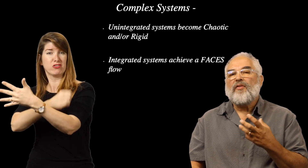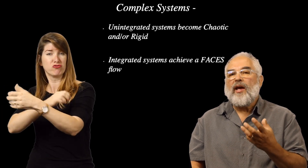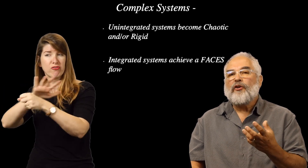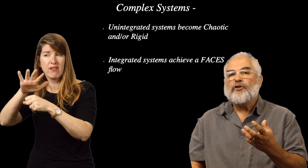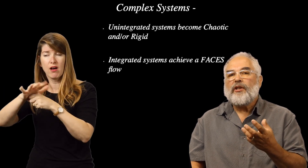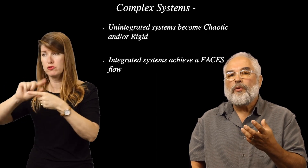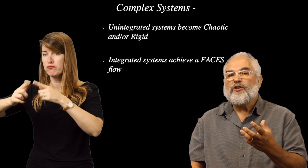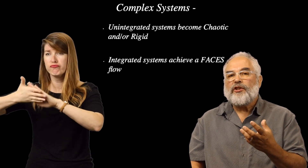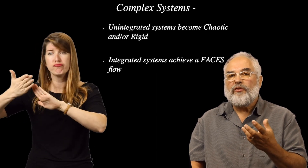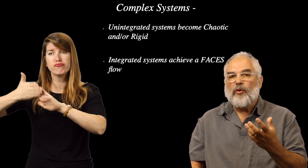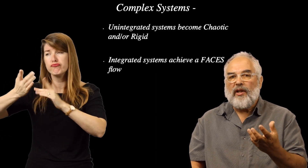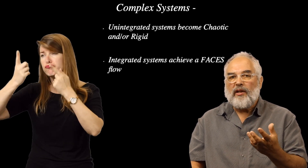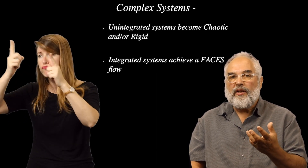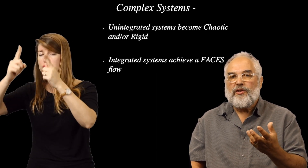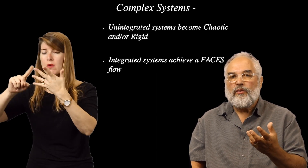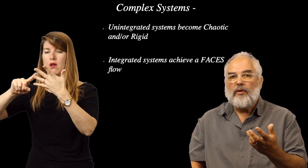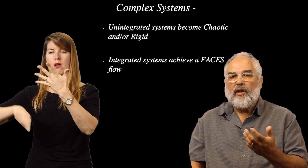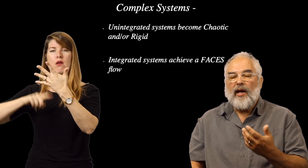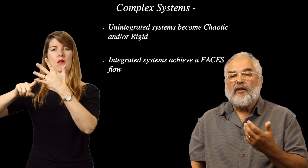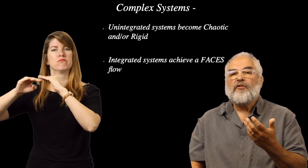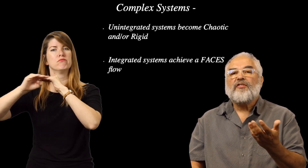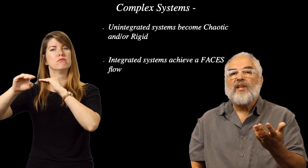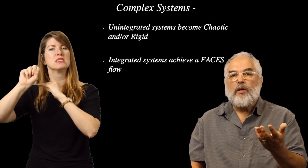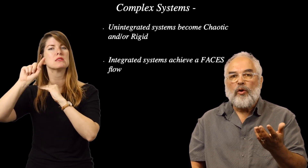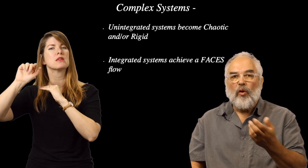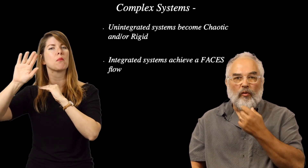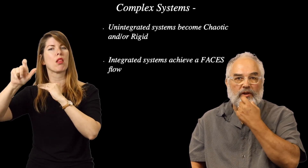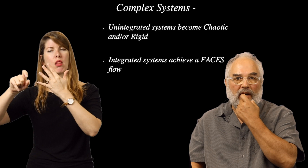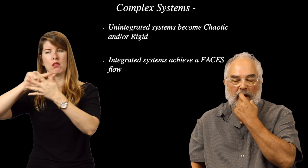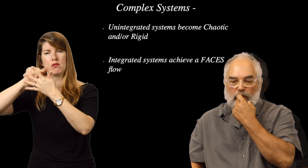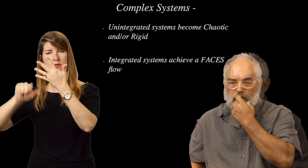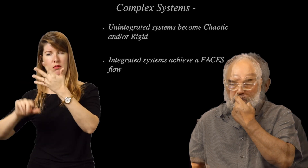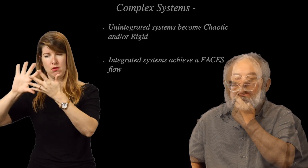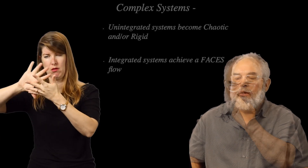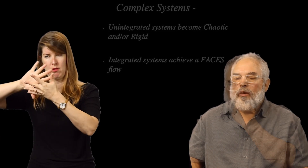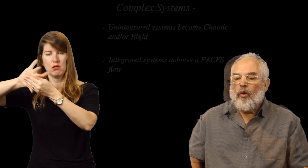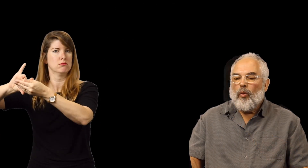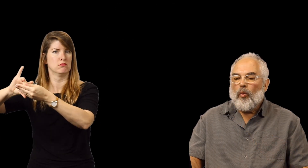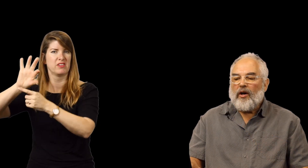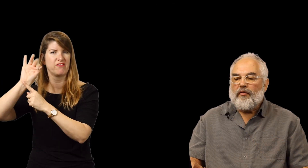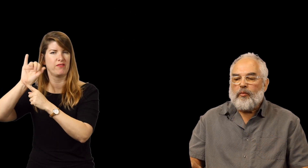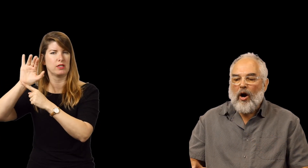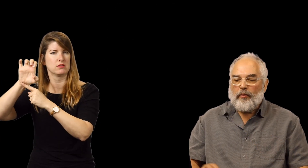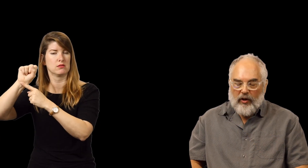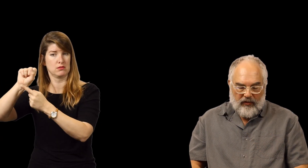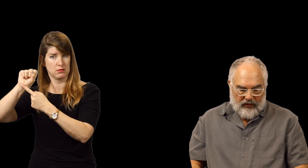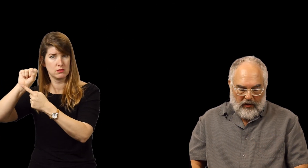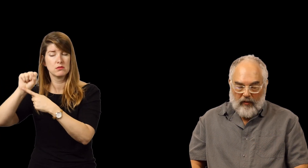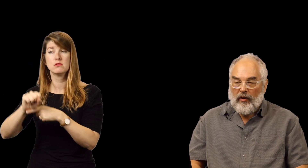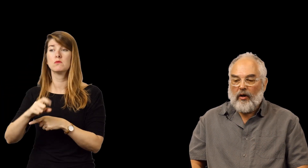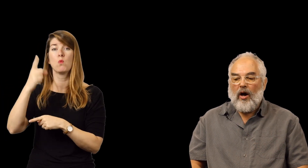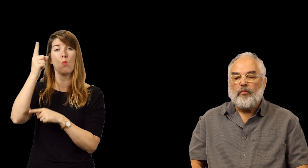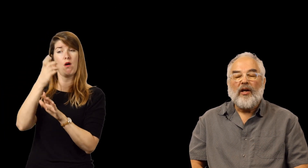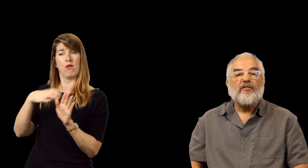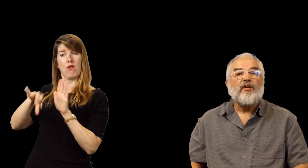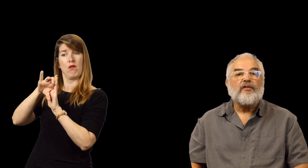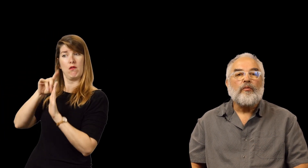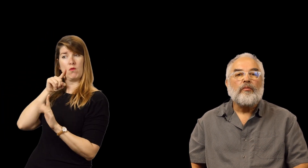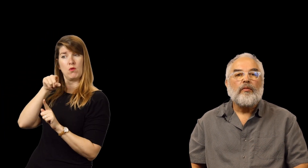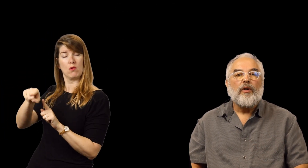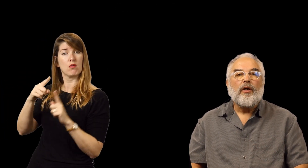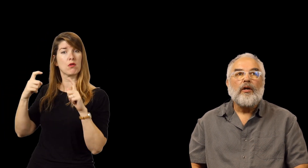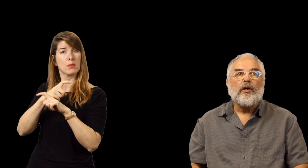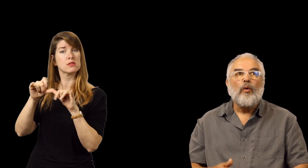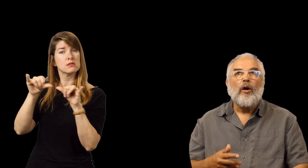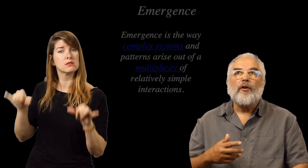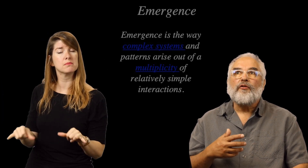they have enough energy to achieve what they need to, and they're stable over time. One of the properties of a complex